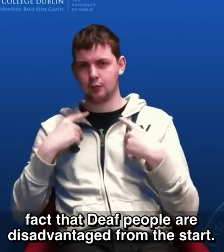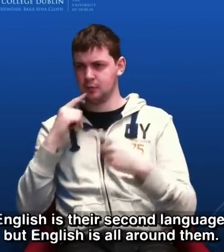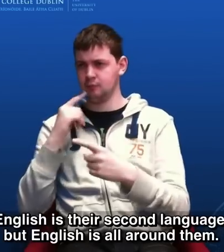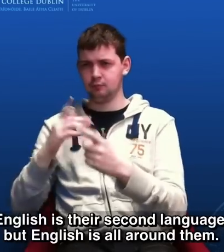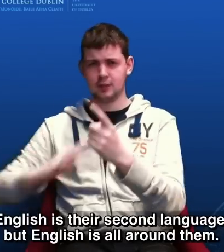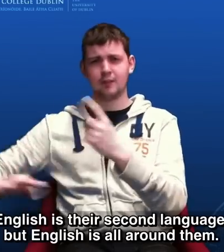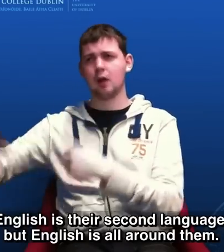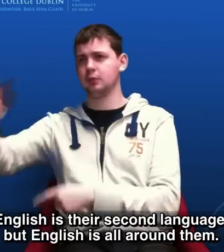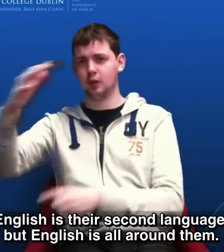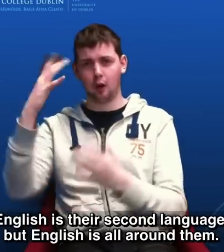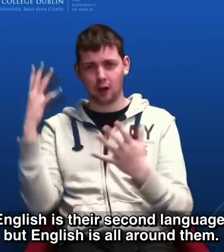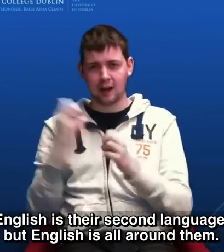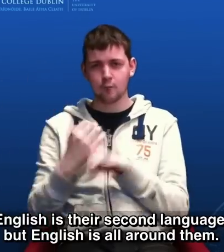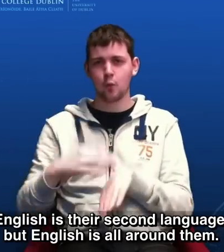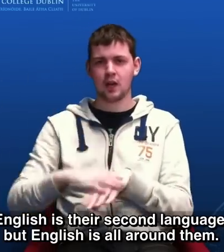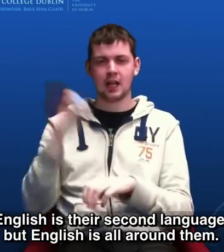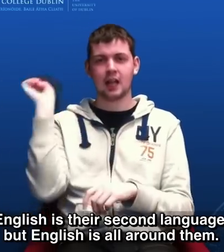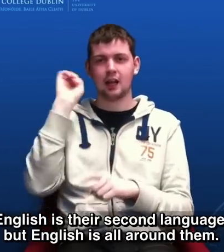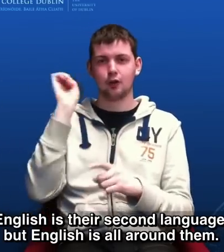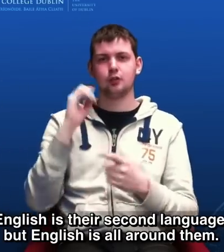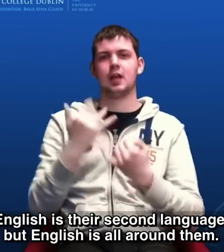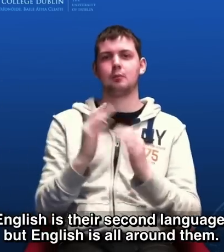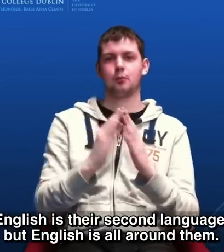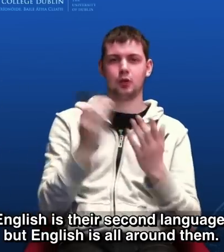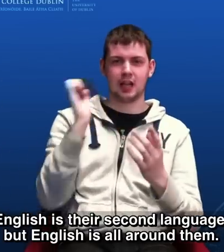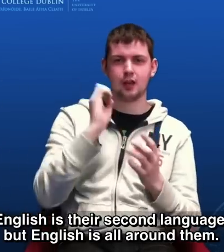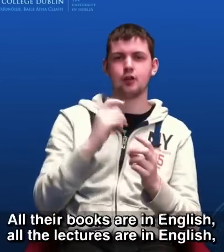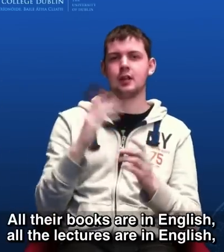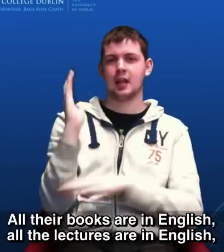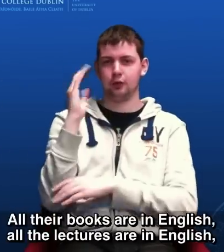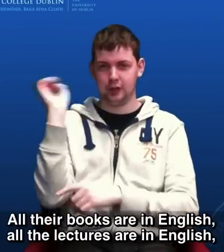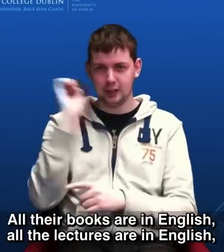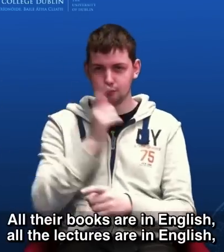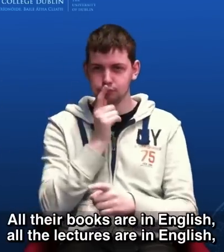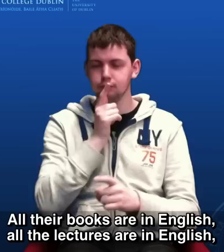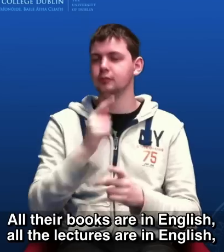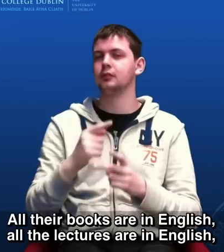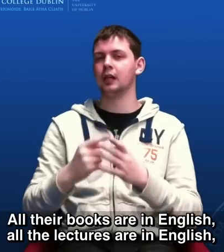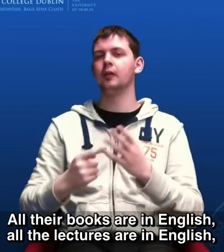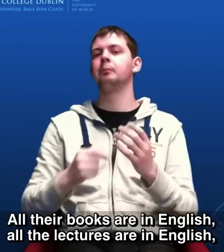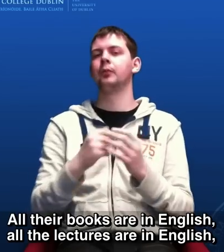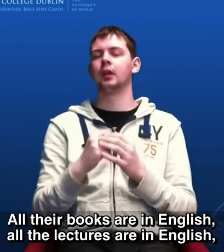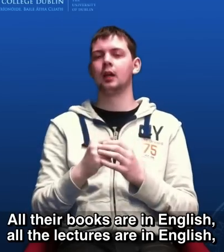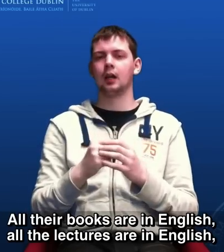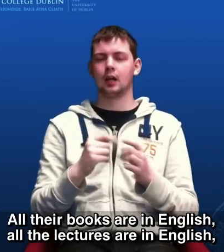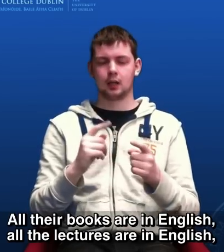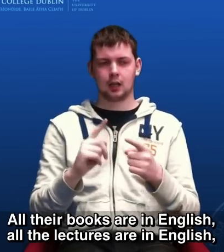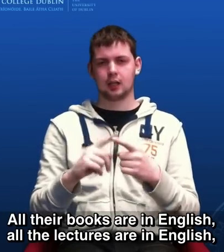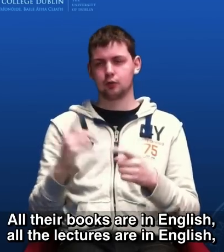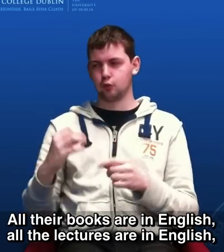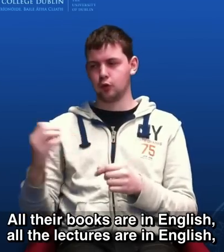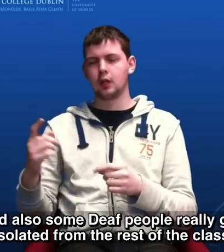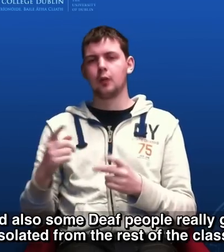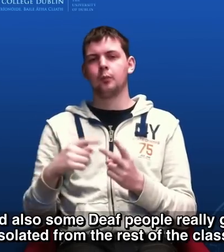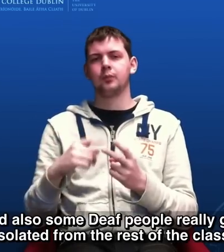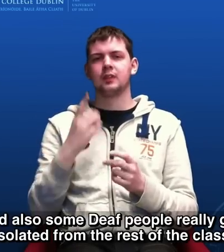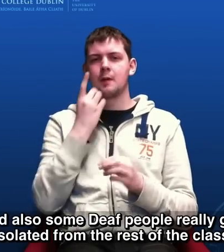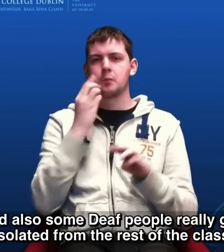English is their second language, but English is everywhere around them. All the books are in English. All the lectures are in English. And also some deaf